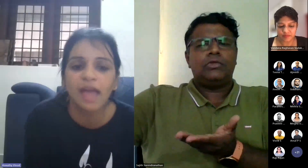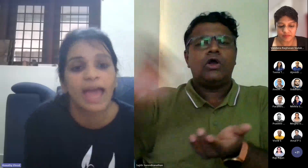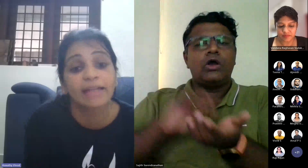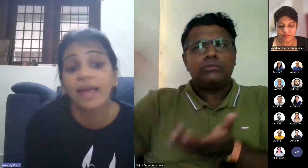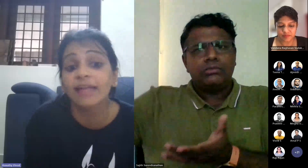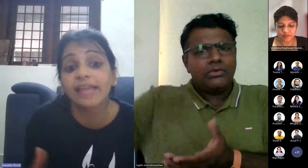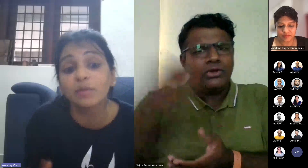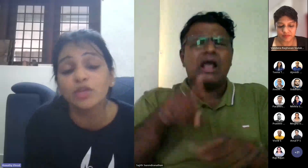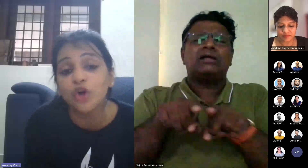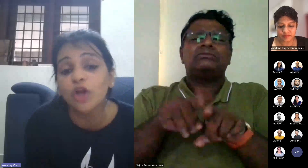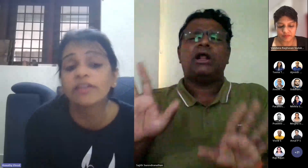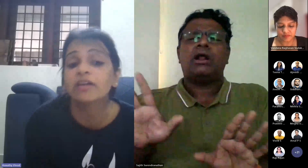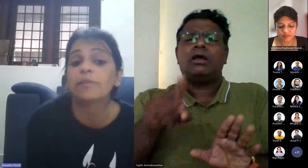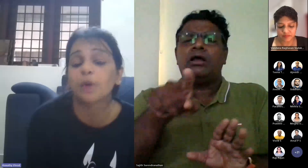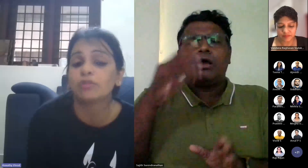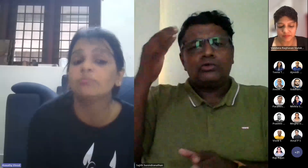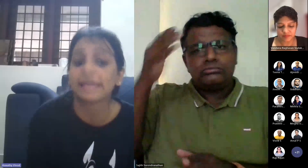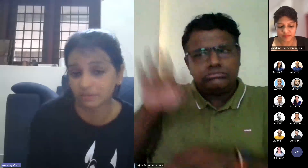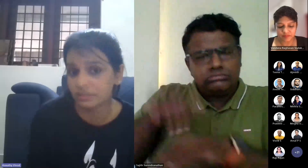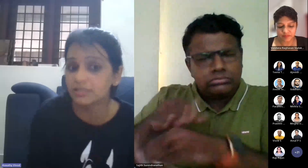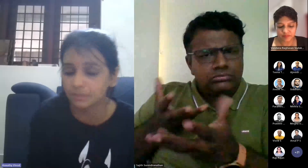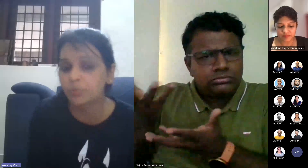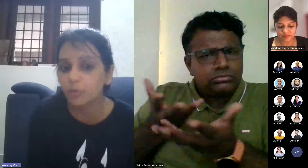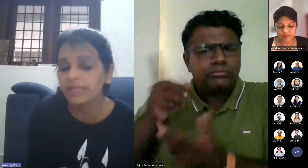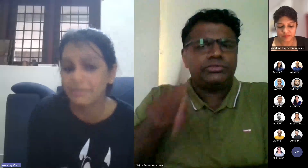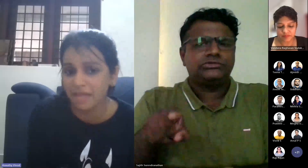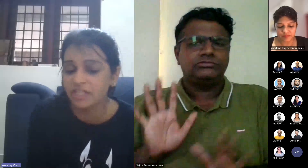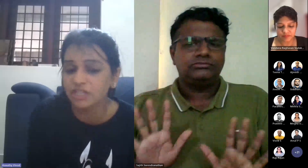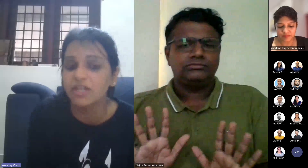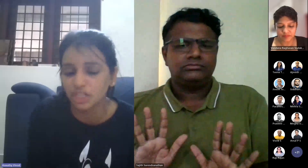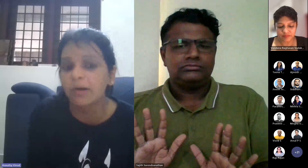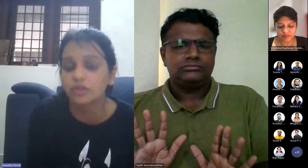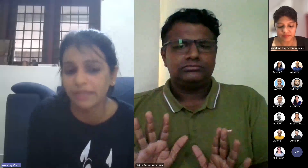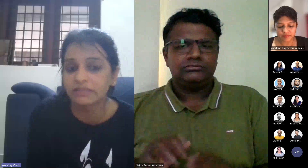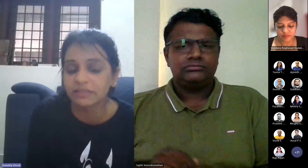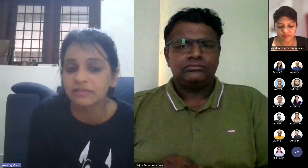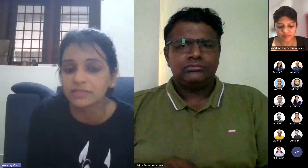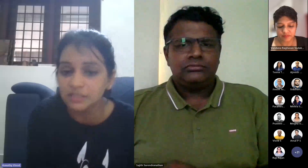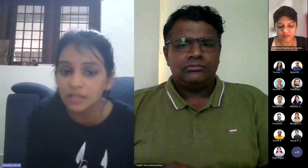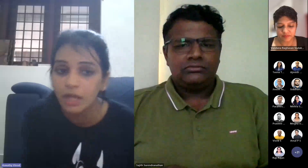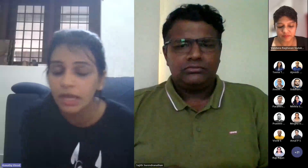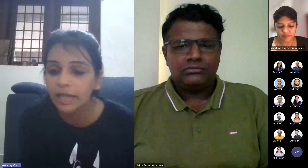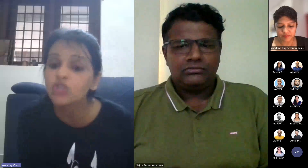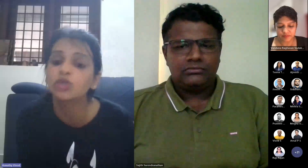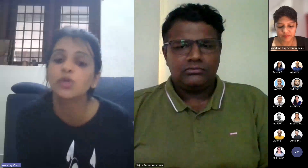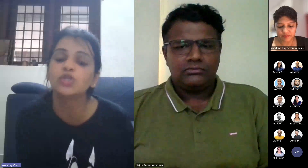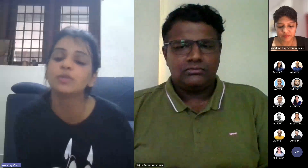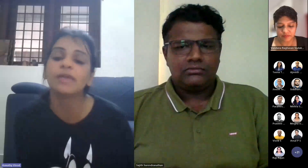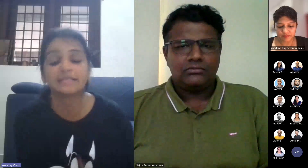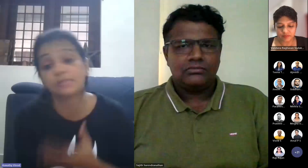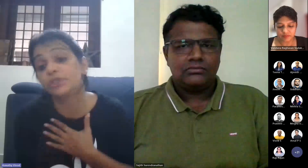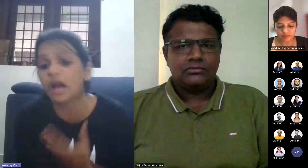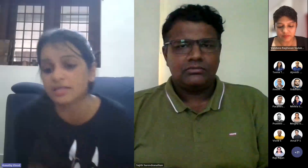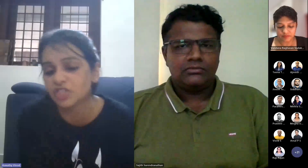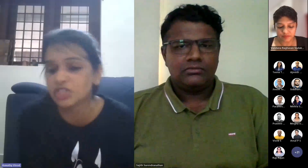then and then when you're solving a problem like this, the problem that I just mentioned about the medical services, your solution